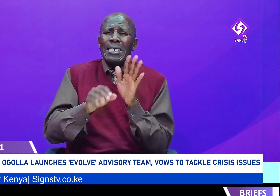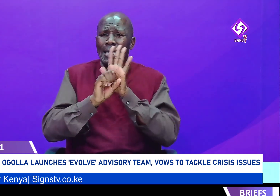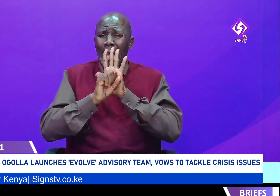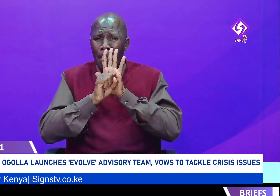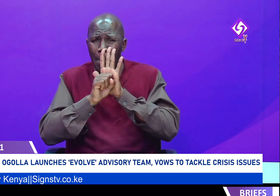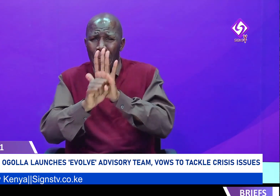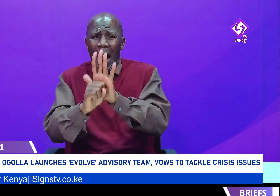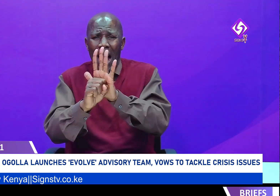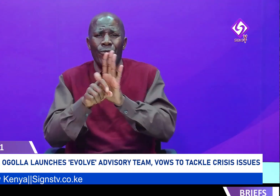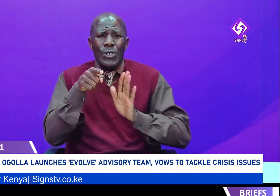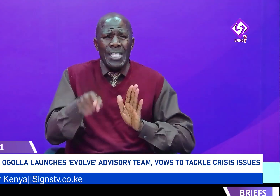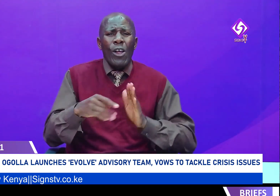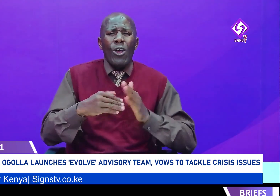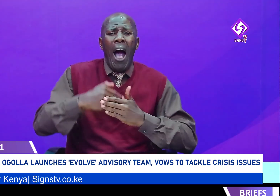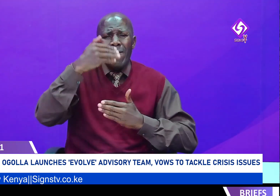after they uncover Kenyans' core challenges,